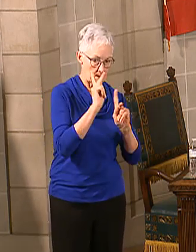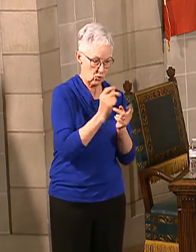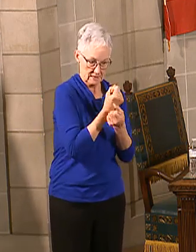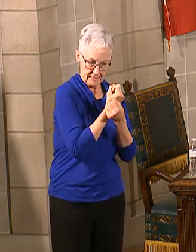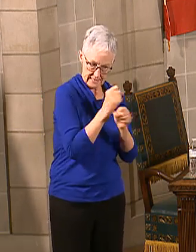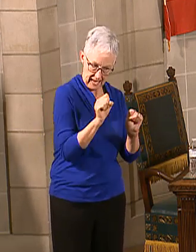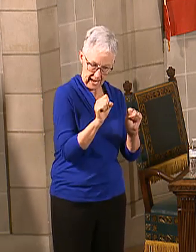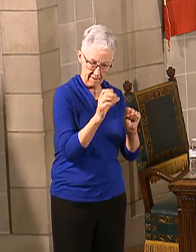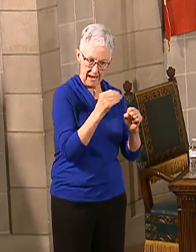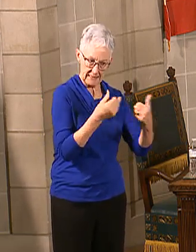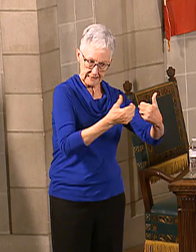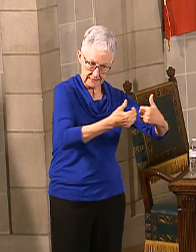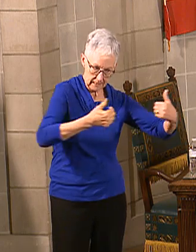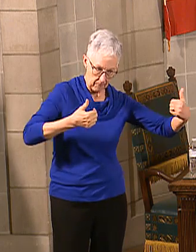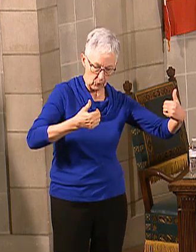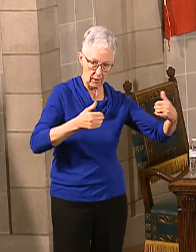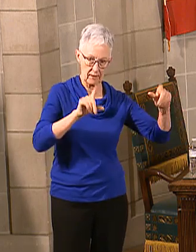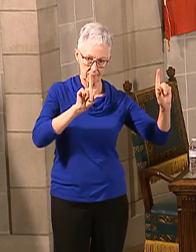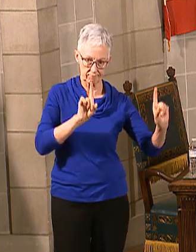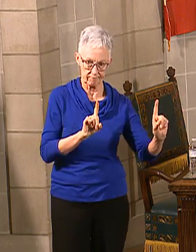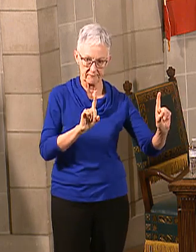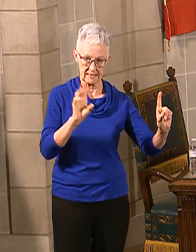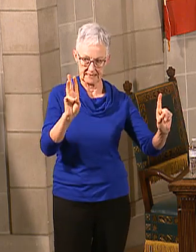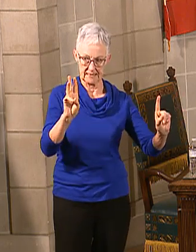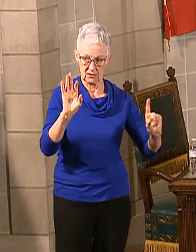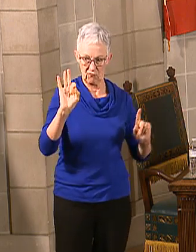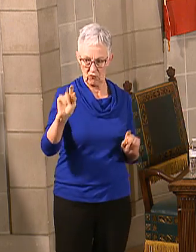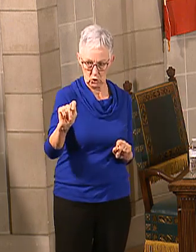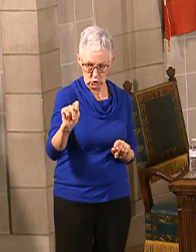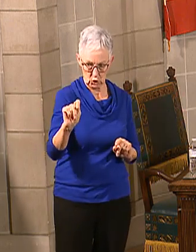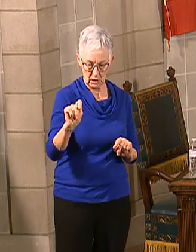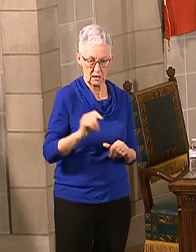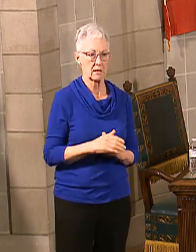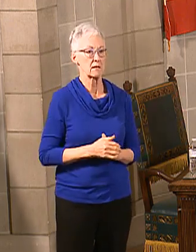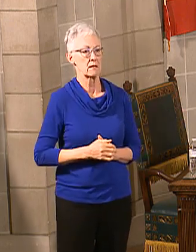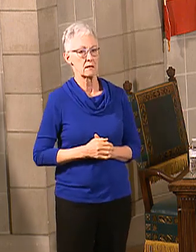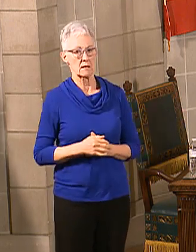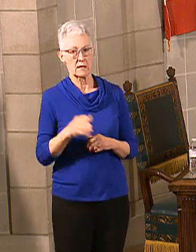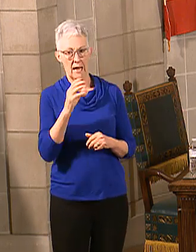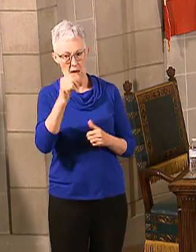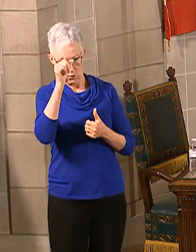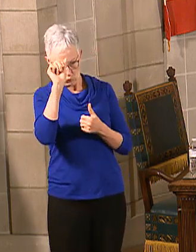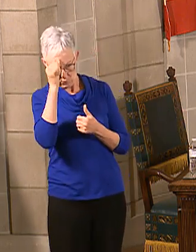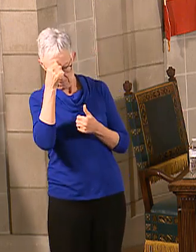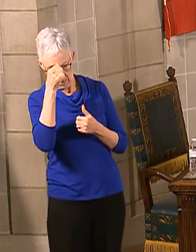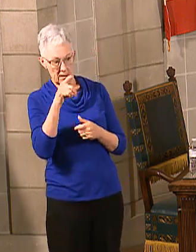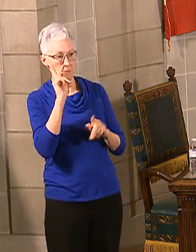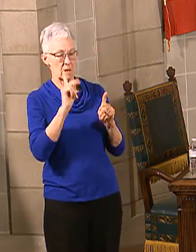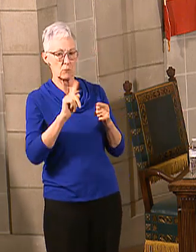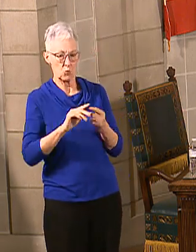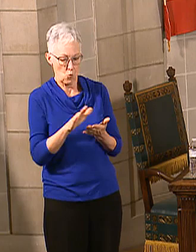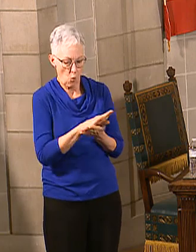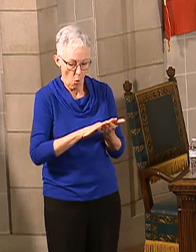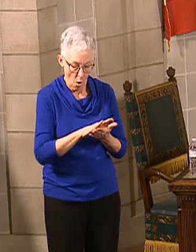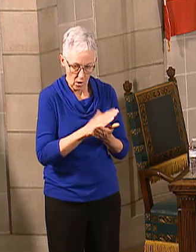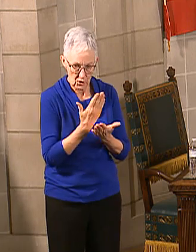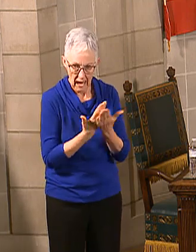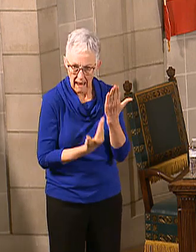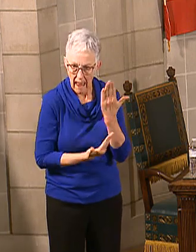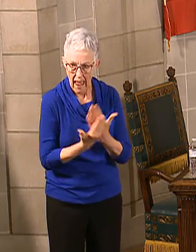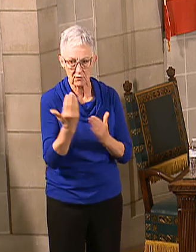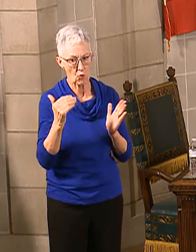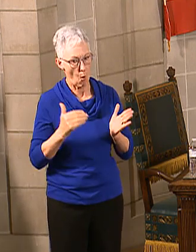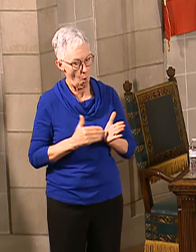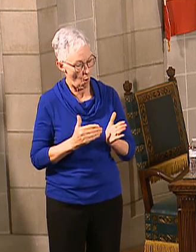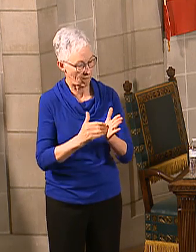their employees safe. They ask people to remember, again, the 6-foot distance, the washing hands for 20 seconds, all that sort of thing. They're